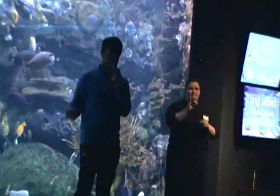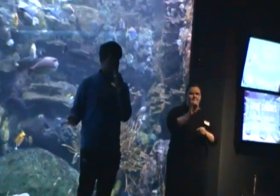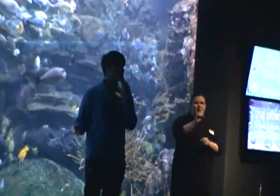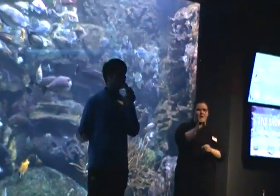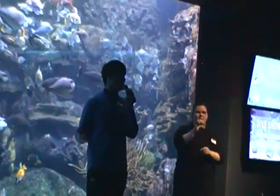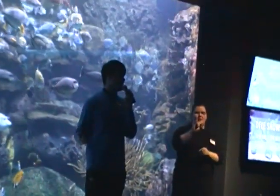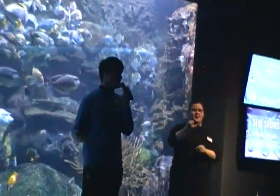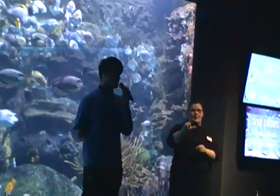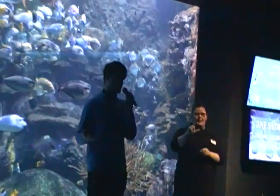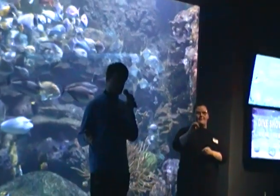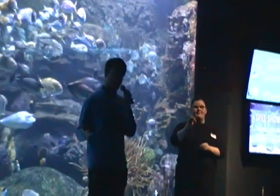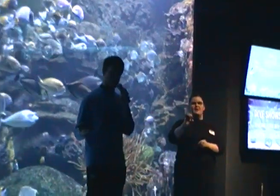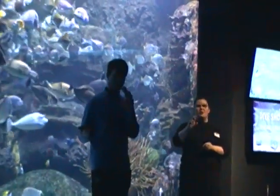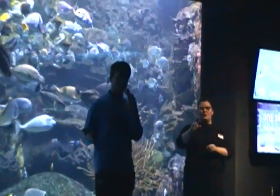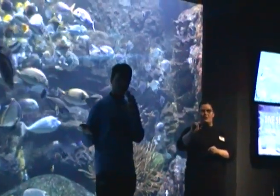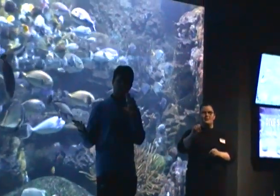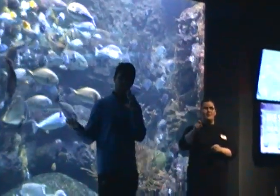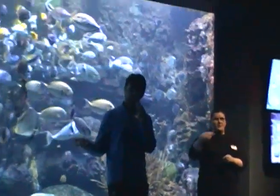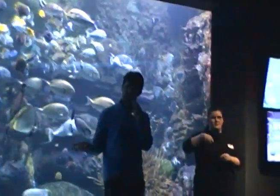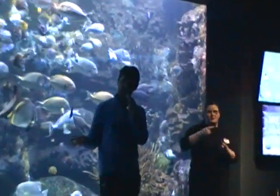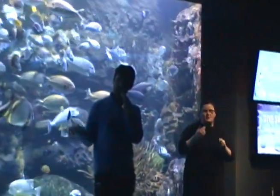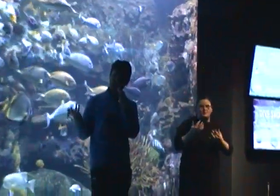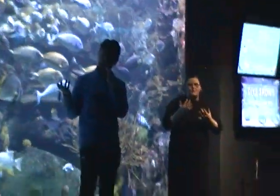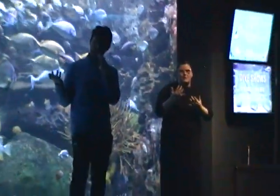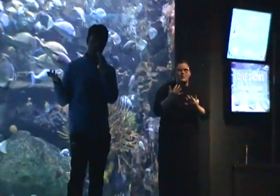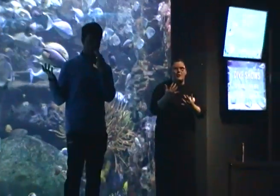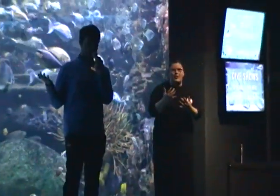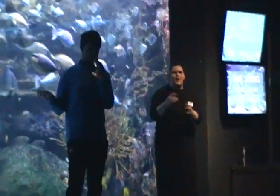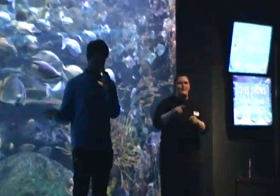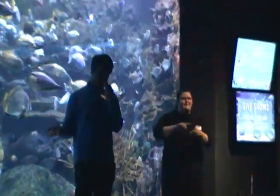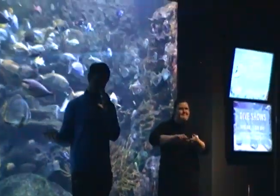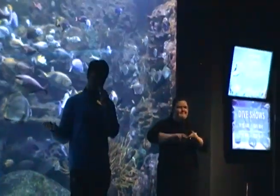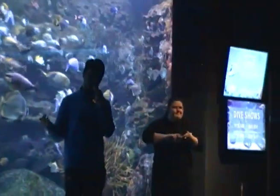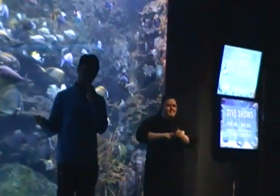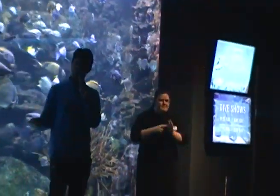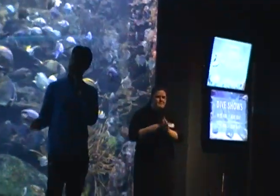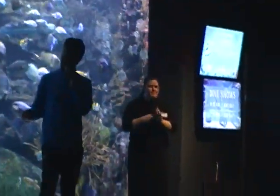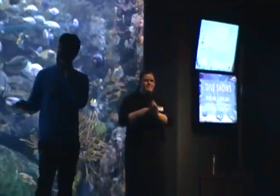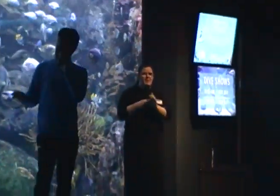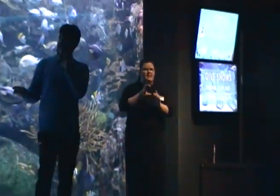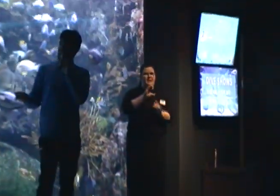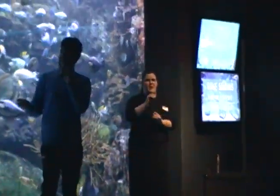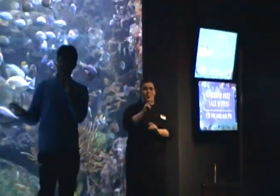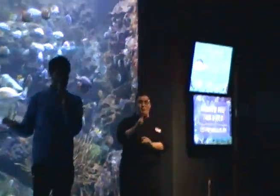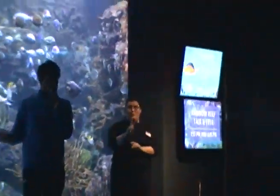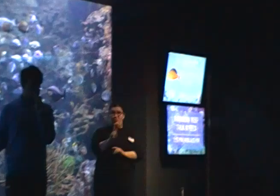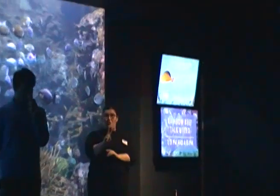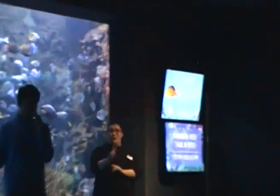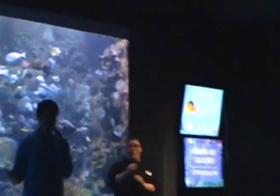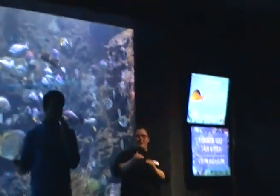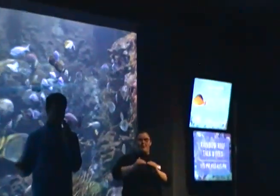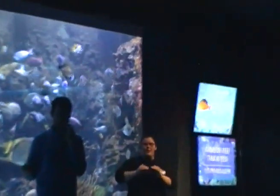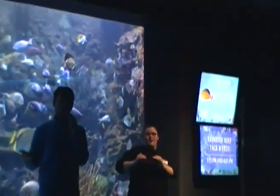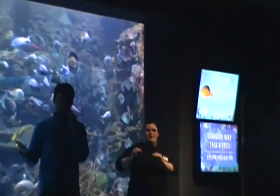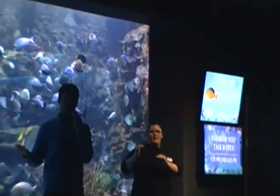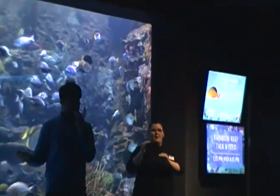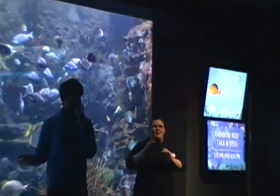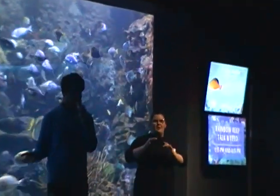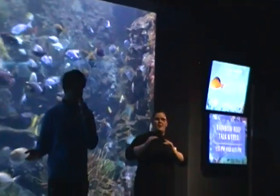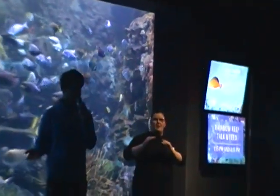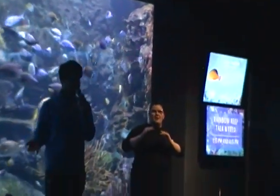150 years. And this has caused the global CO2 levels to rise in the atmosphere. And the consequence of this